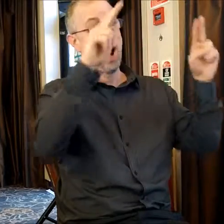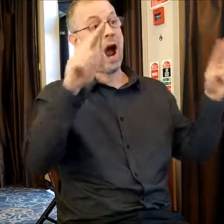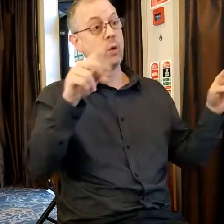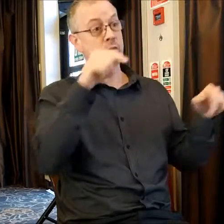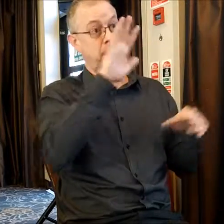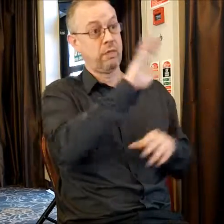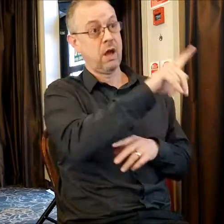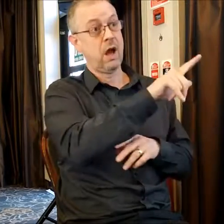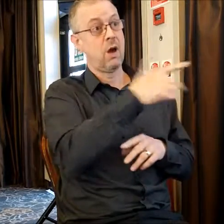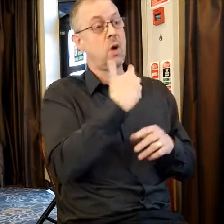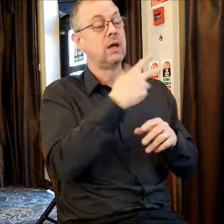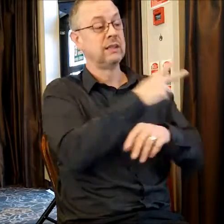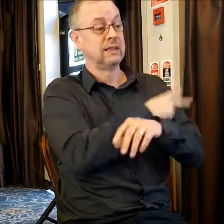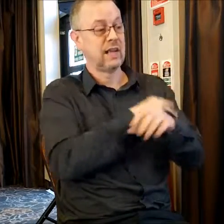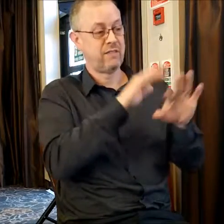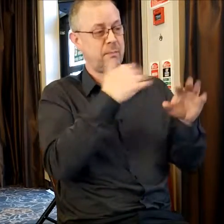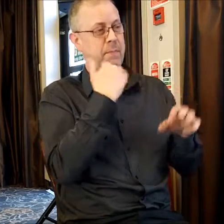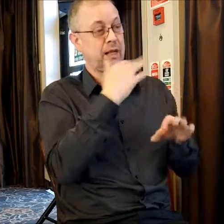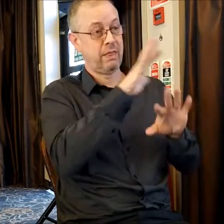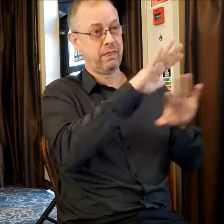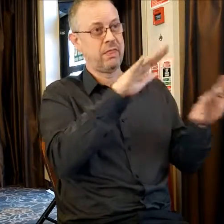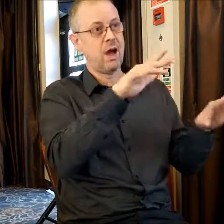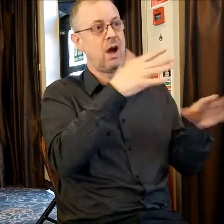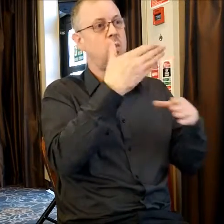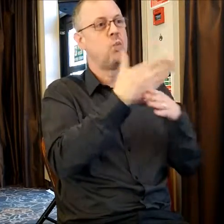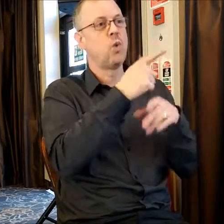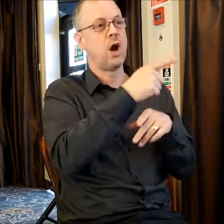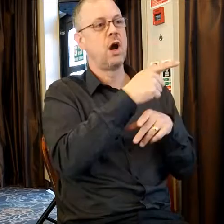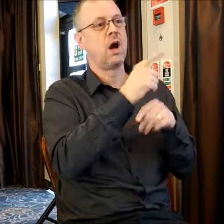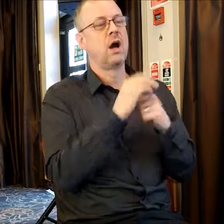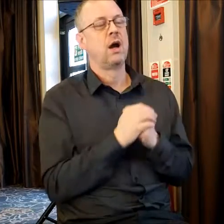the team of the last people who work for us.